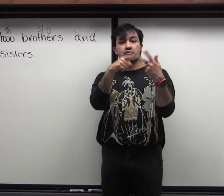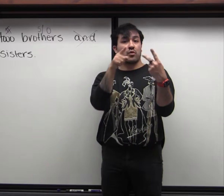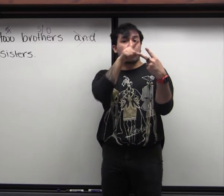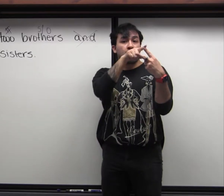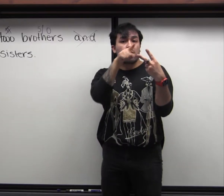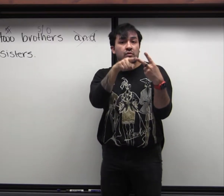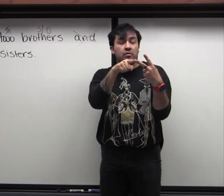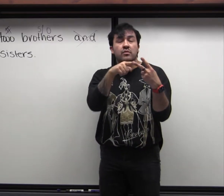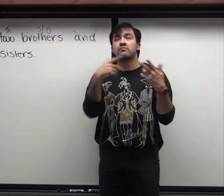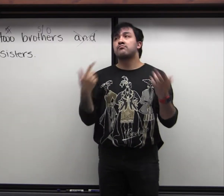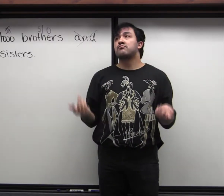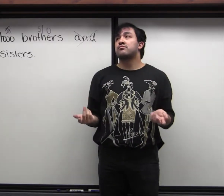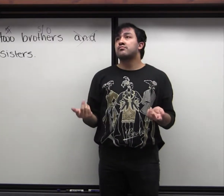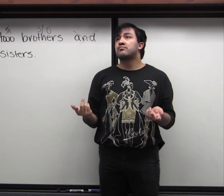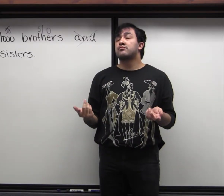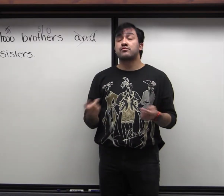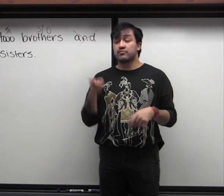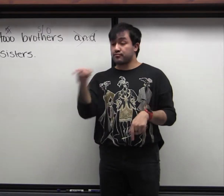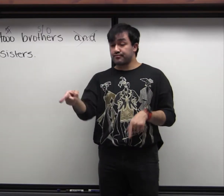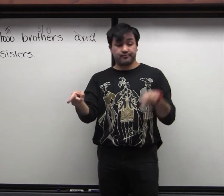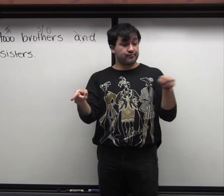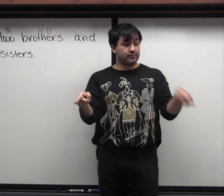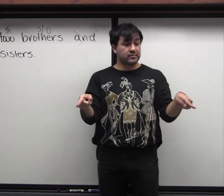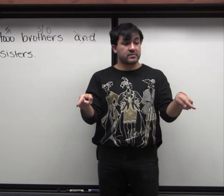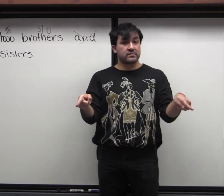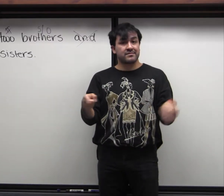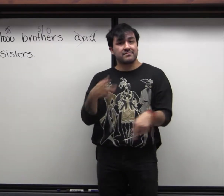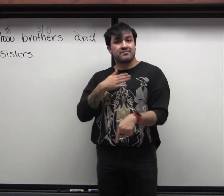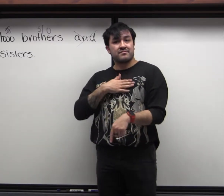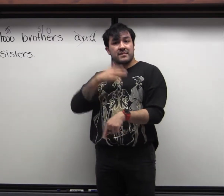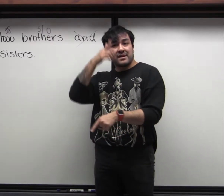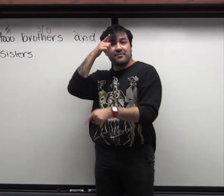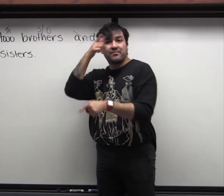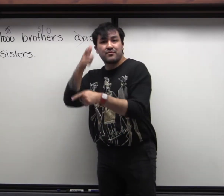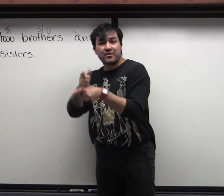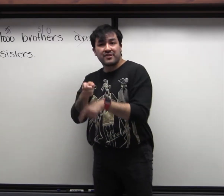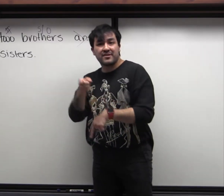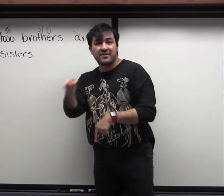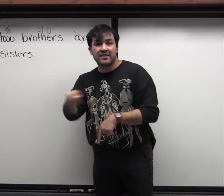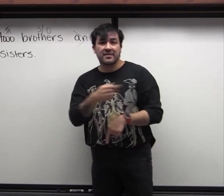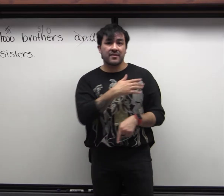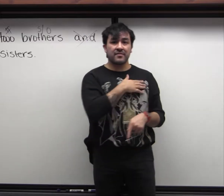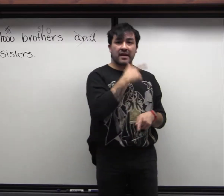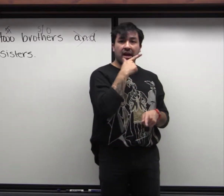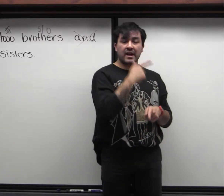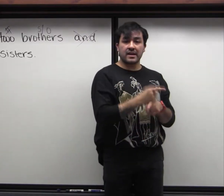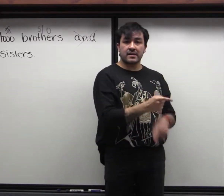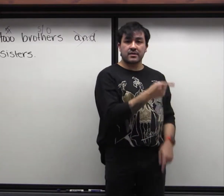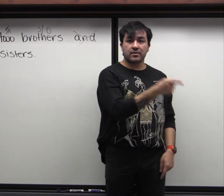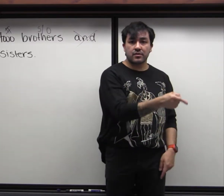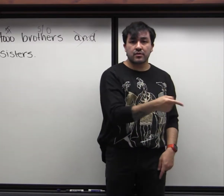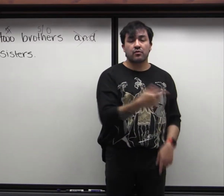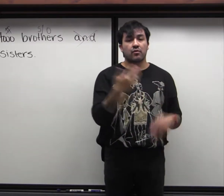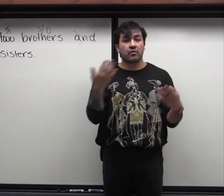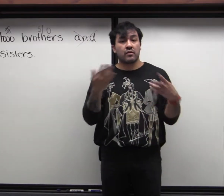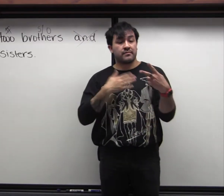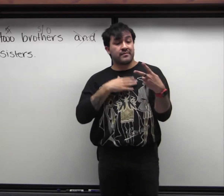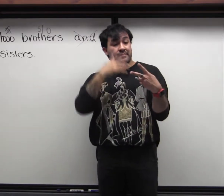to. So really, think about it. We can use a list, my brother and my sisters. We